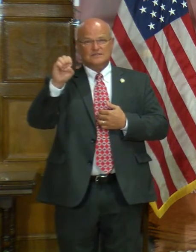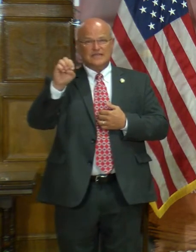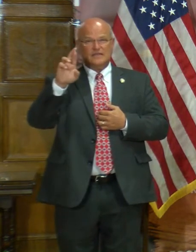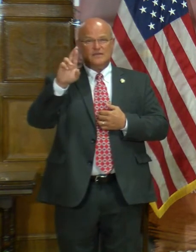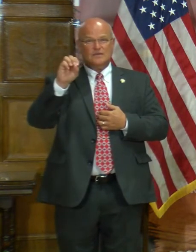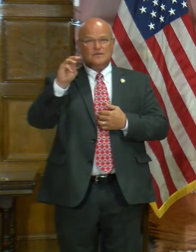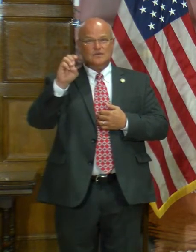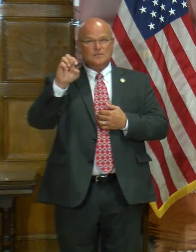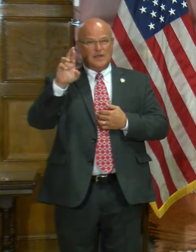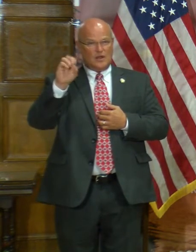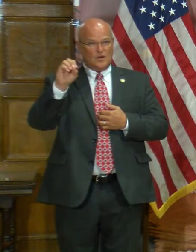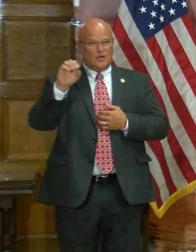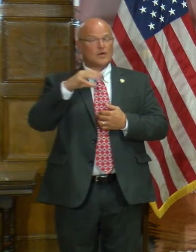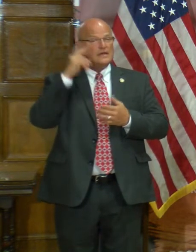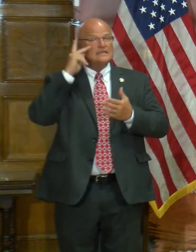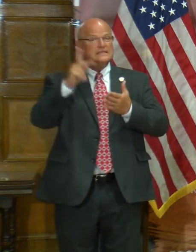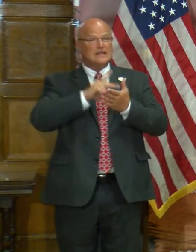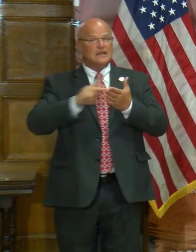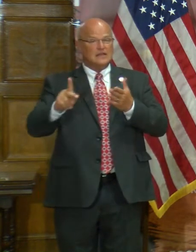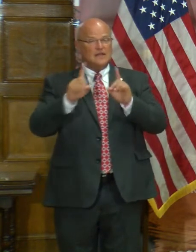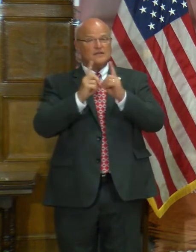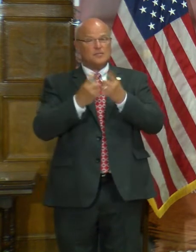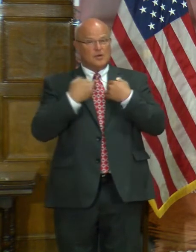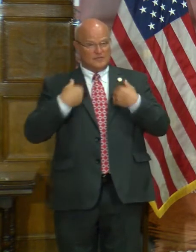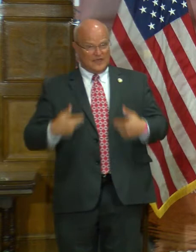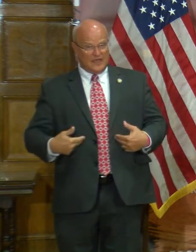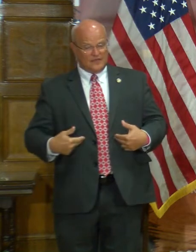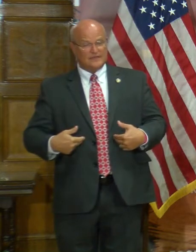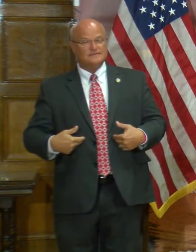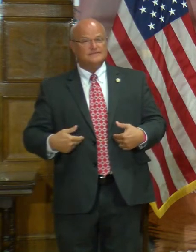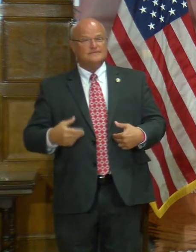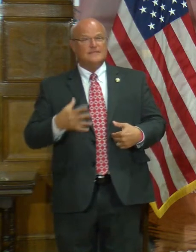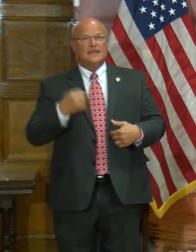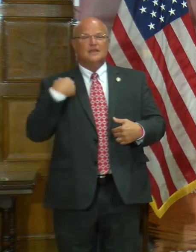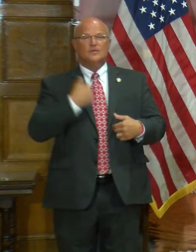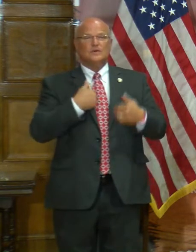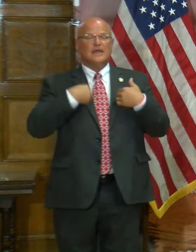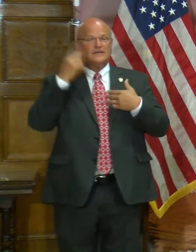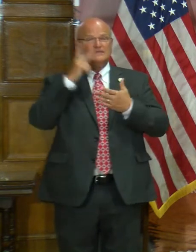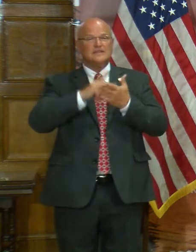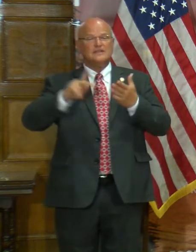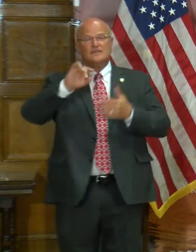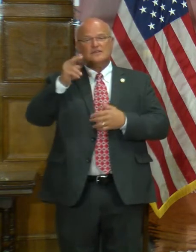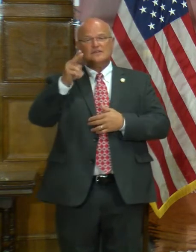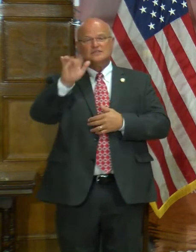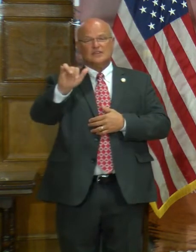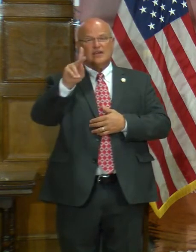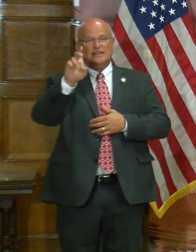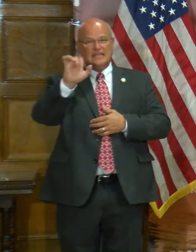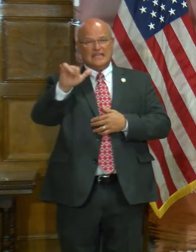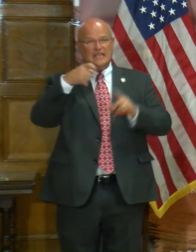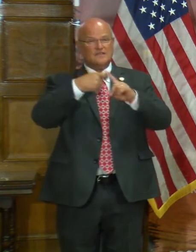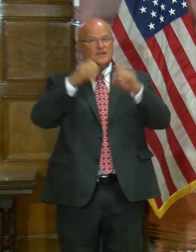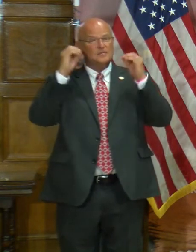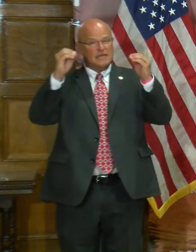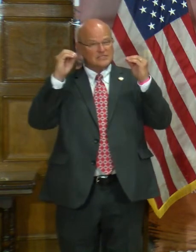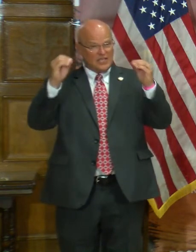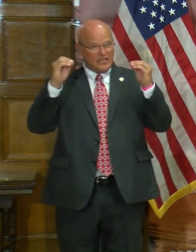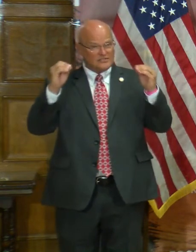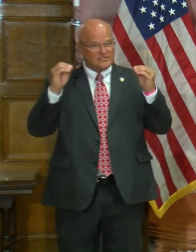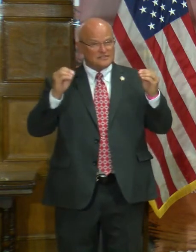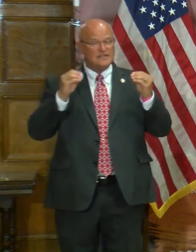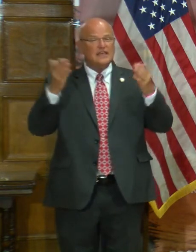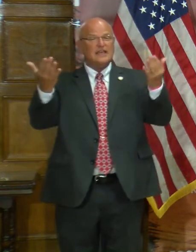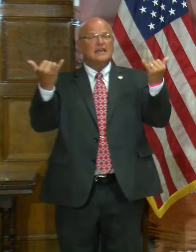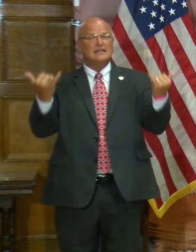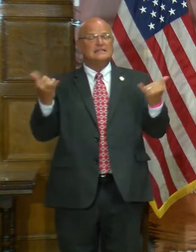of course, Interim Secretary of the Department of Health. We have Secretary Johnny Key from Education, and